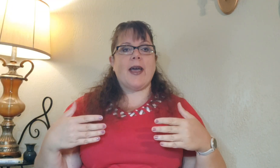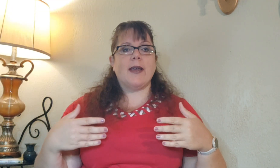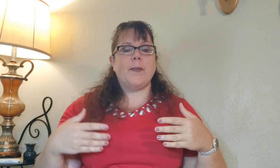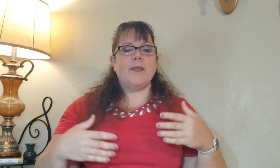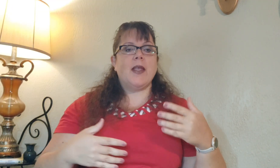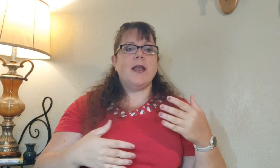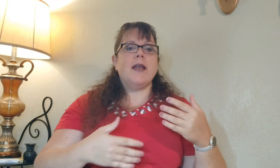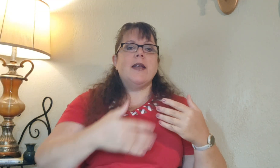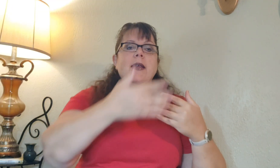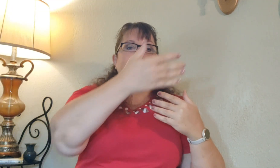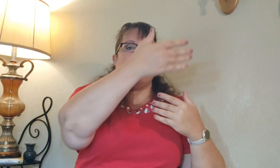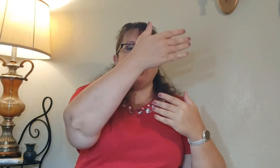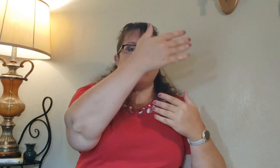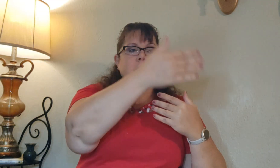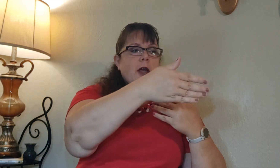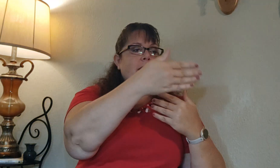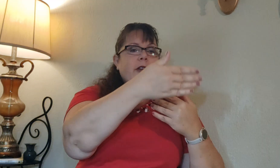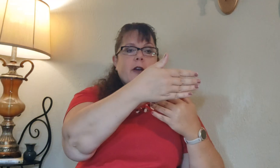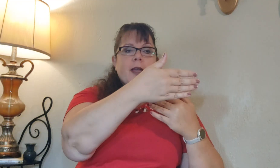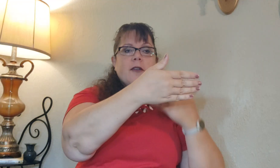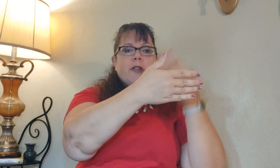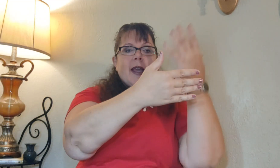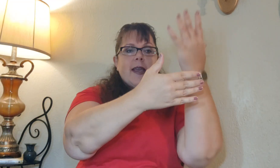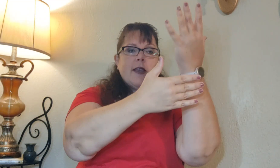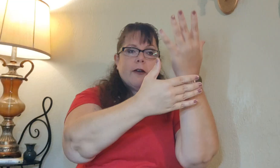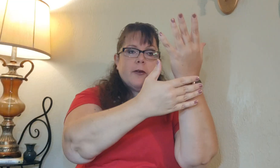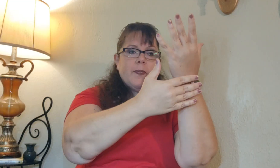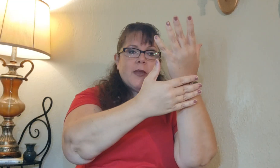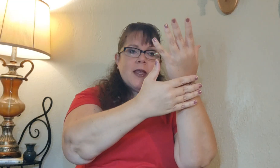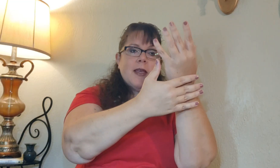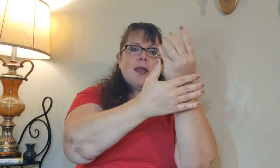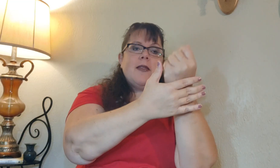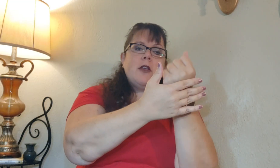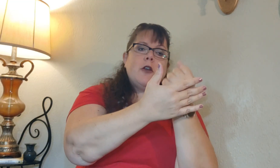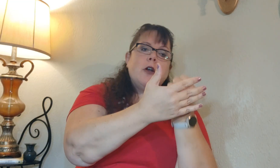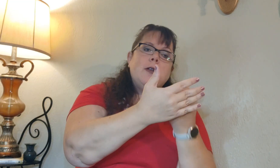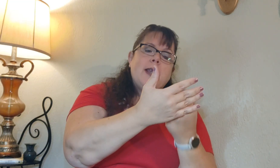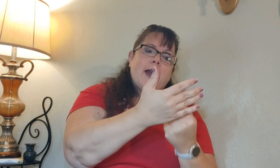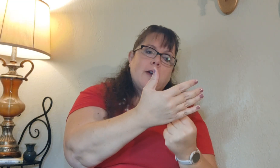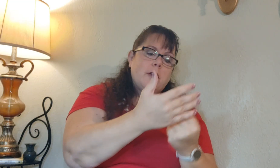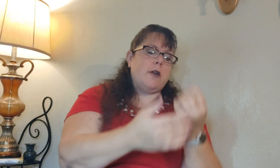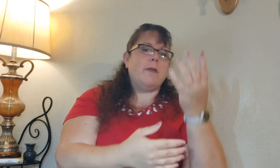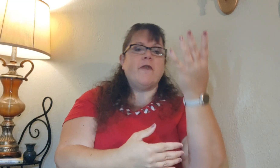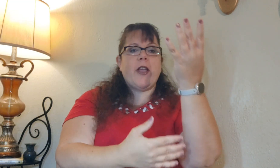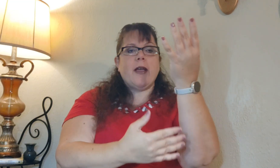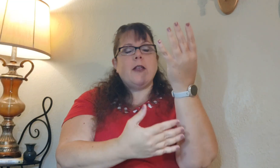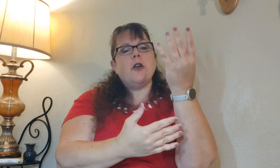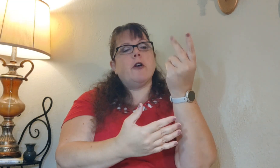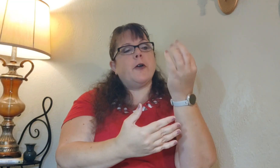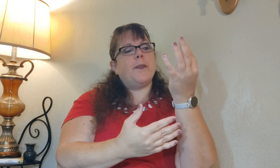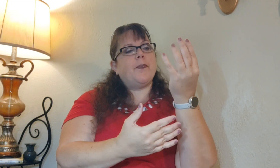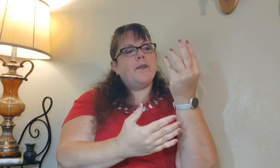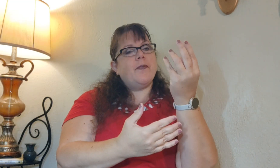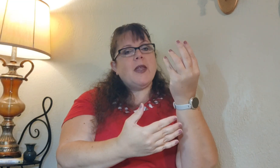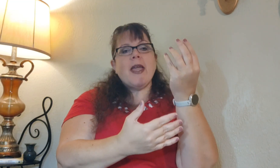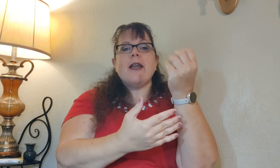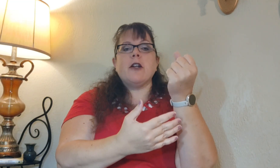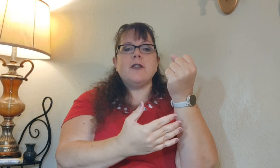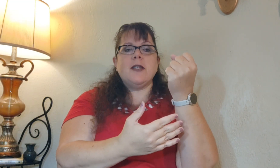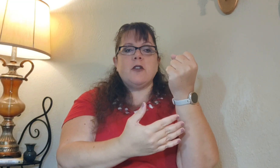that. You have your hand flat here, and then you go down. Your hand goes into